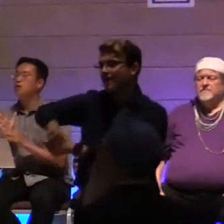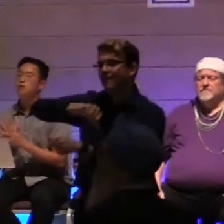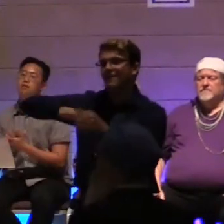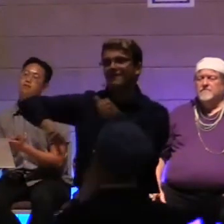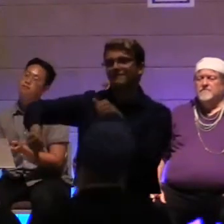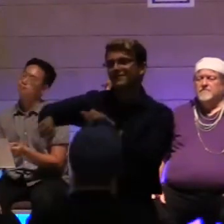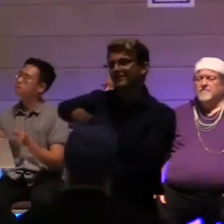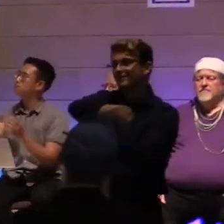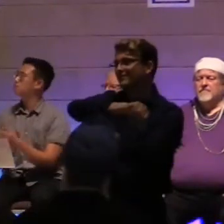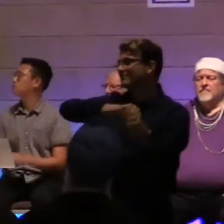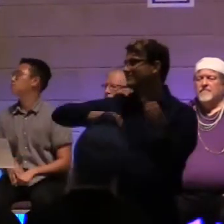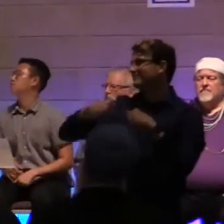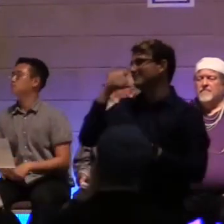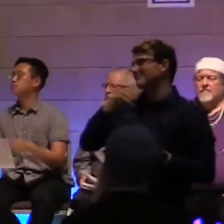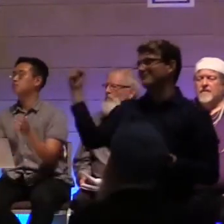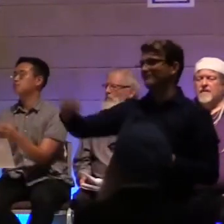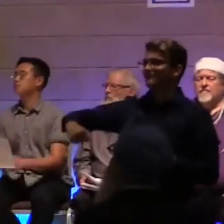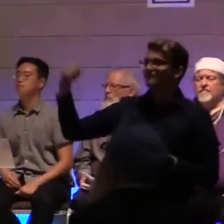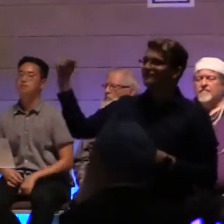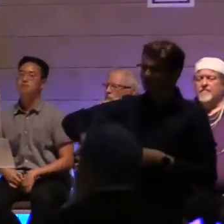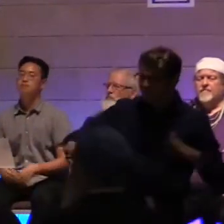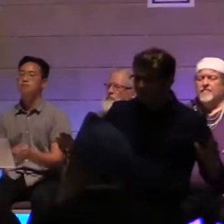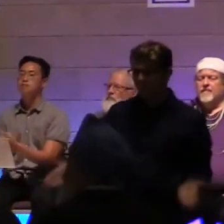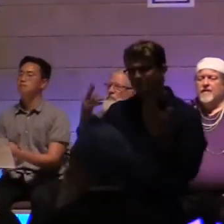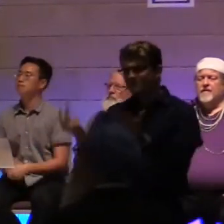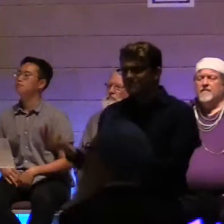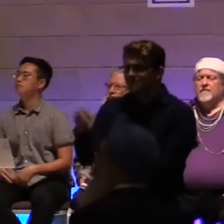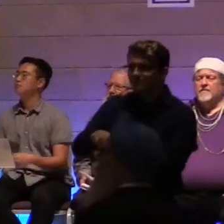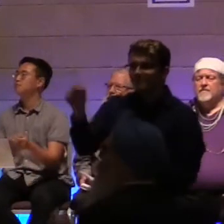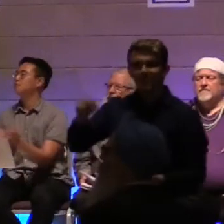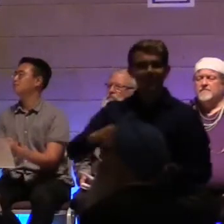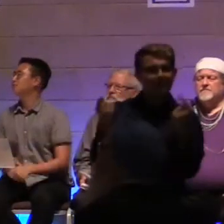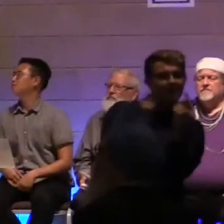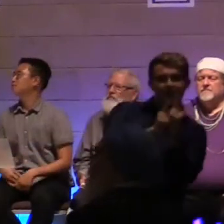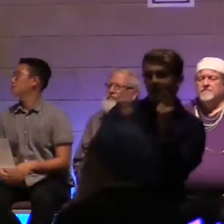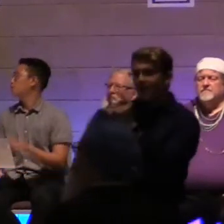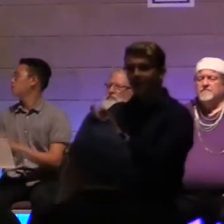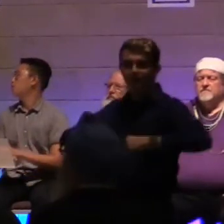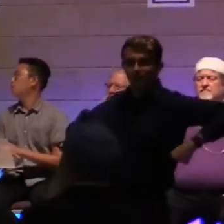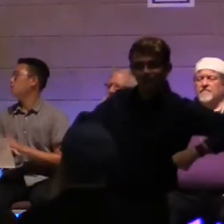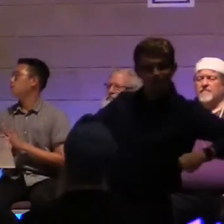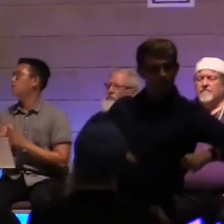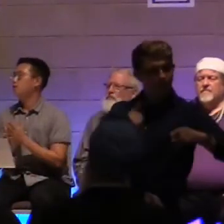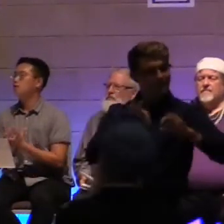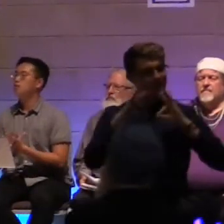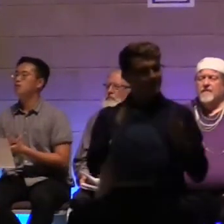love. Yeah. Come on, get a partner. Get a partner, tell them. One family